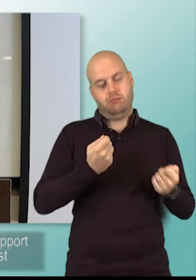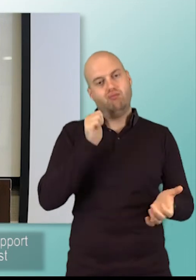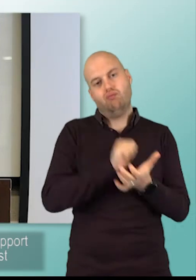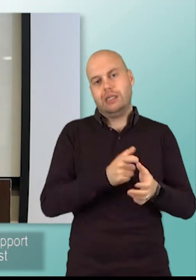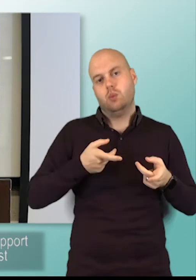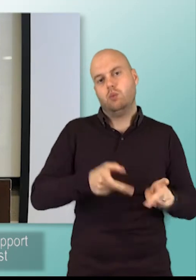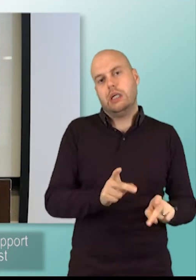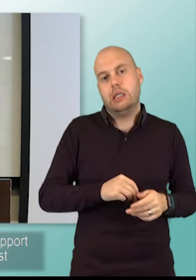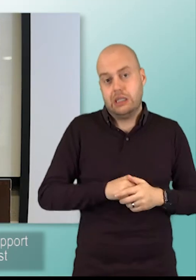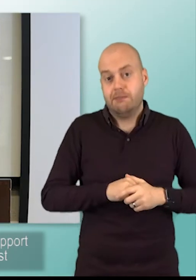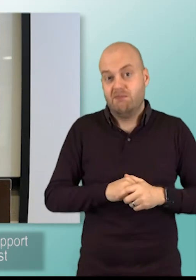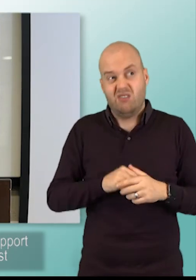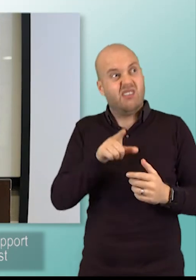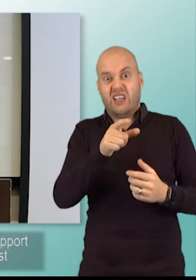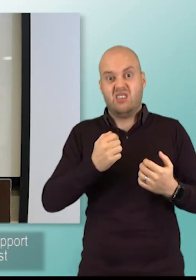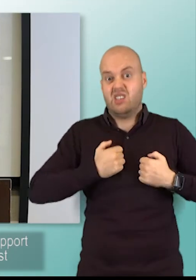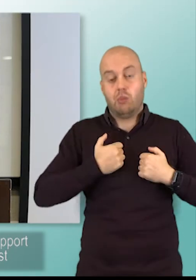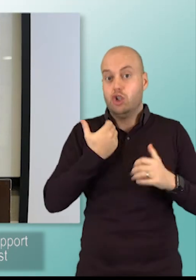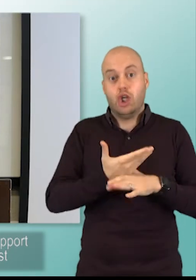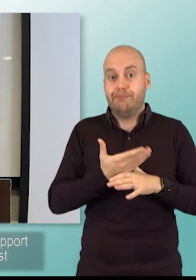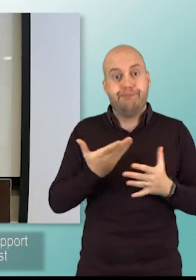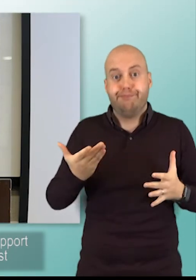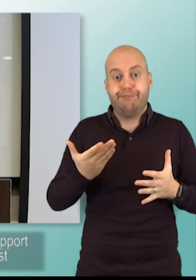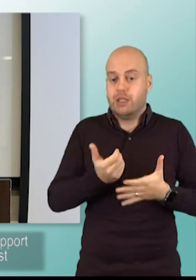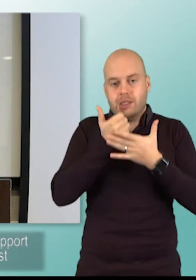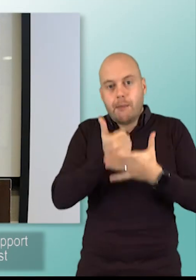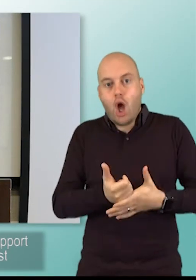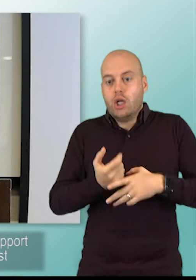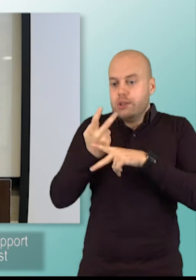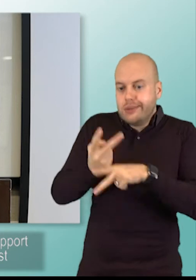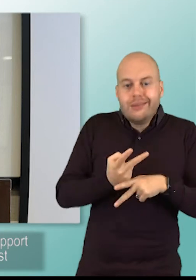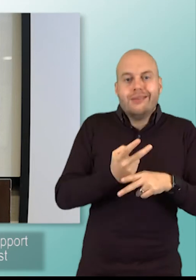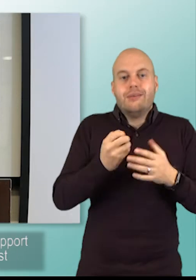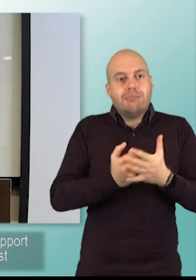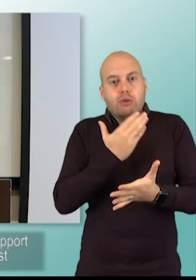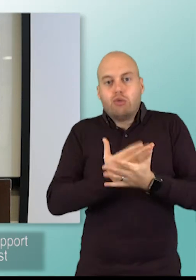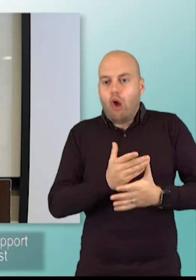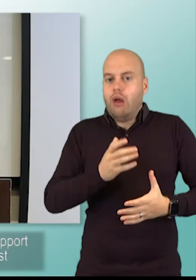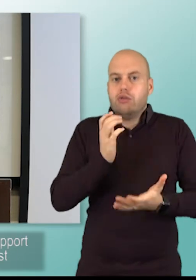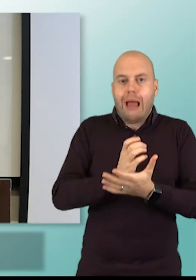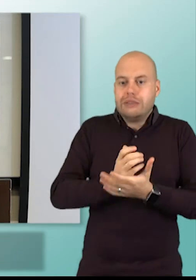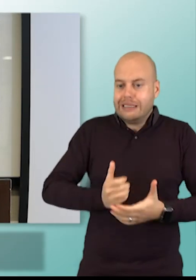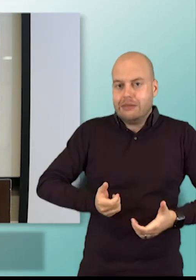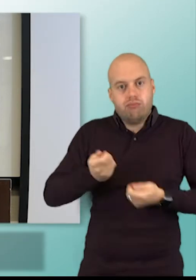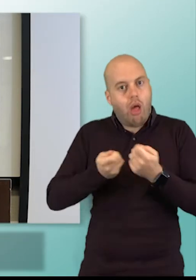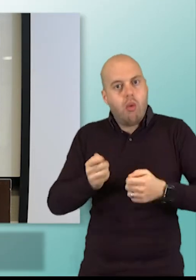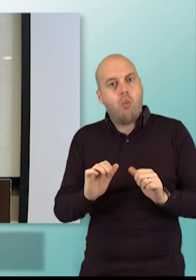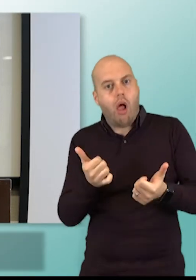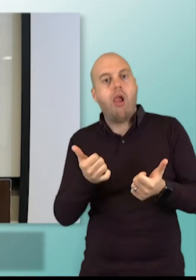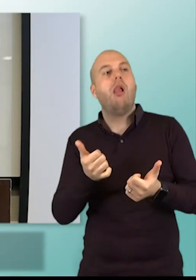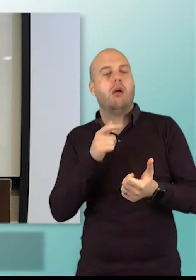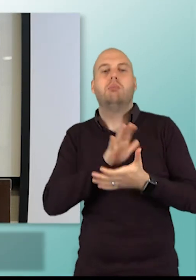being run properly. So that's our job, is to try and support an environment where the public can have trust and confidence